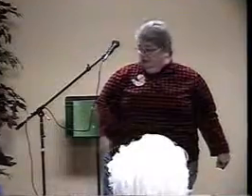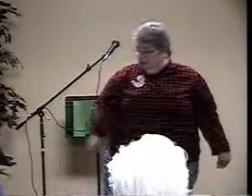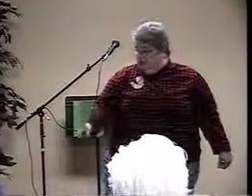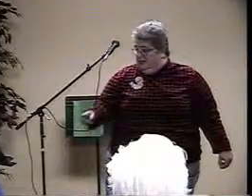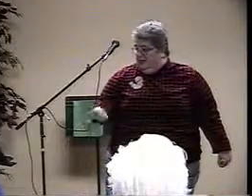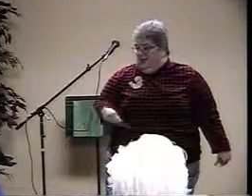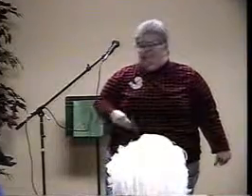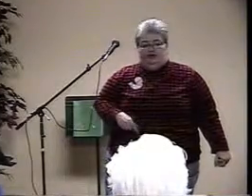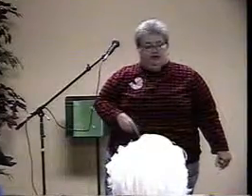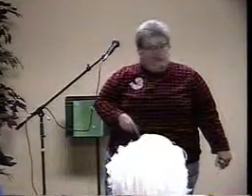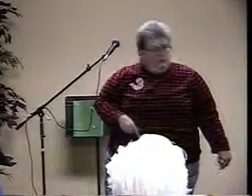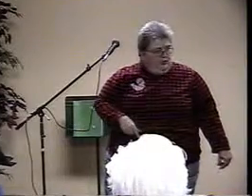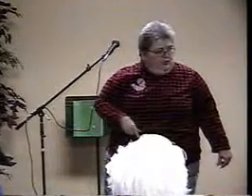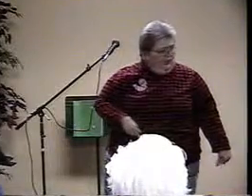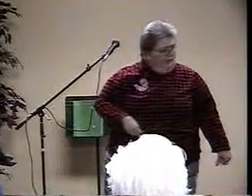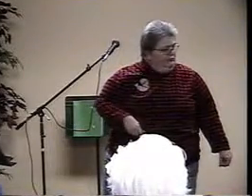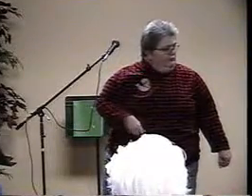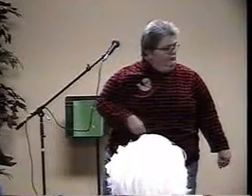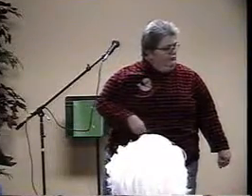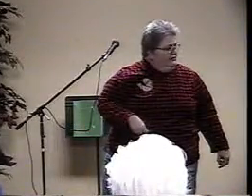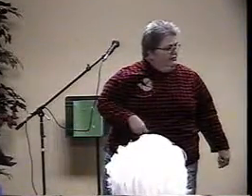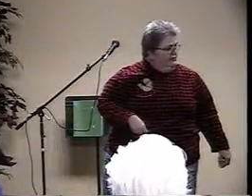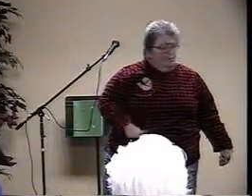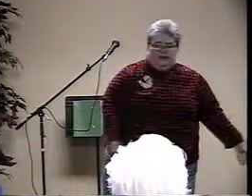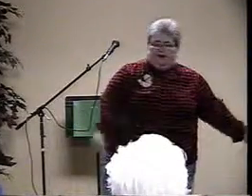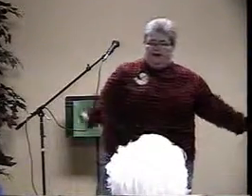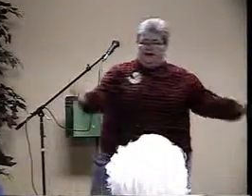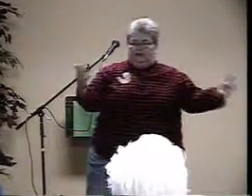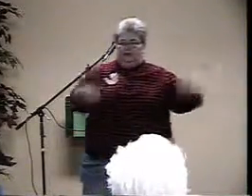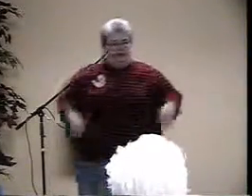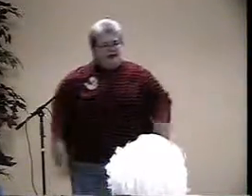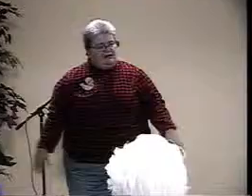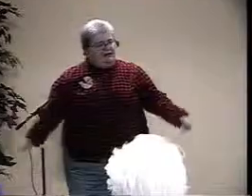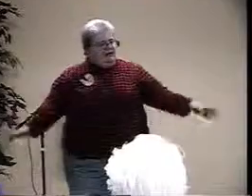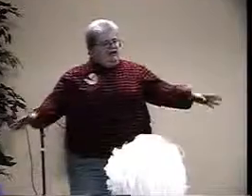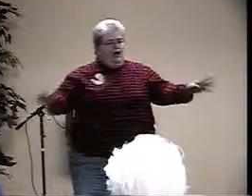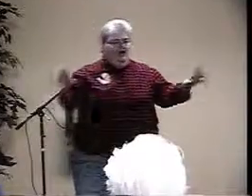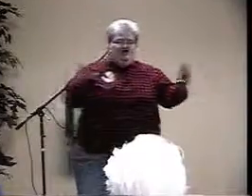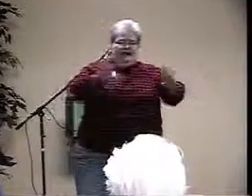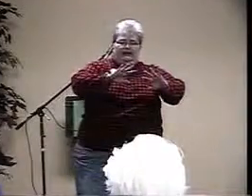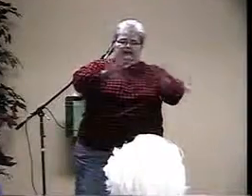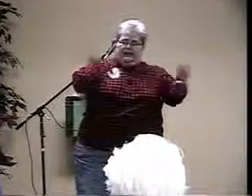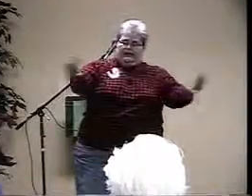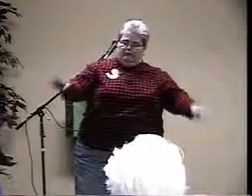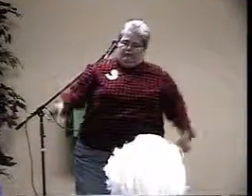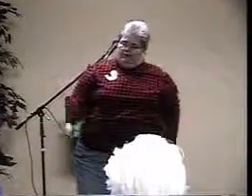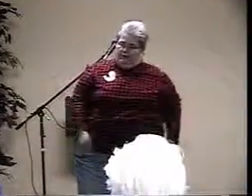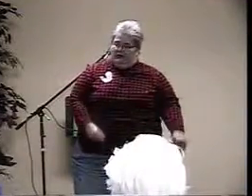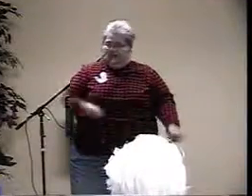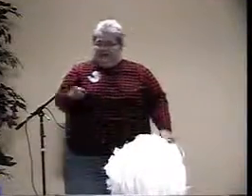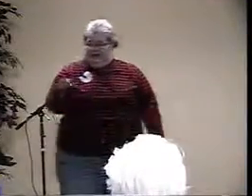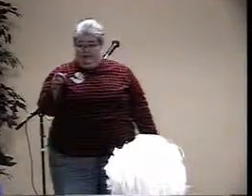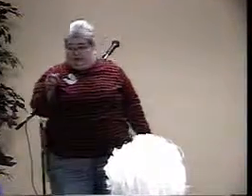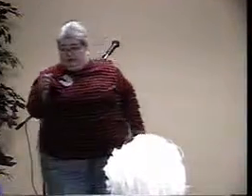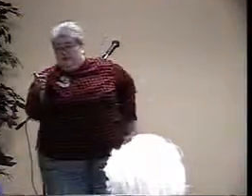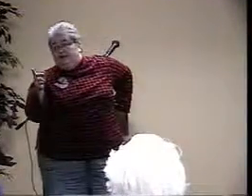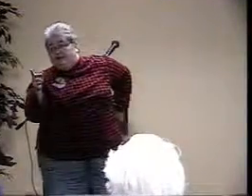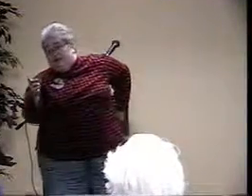the owner of that whole railroad. When he was a grown man, he owned that entire railroad. And he